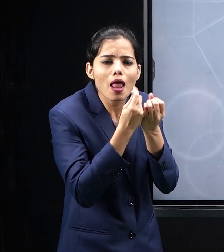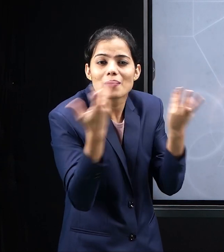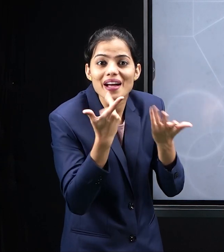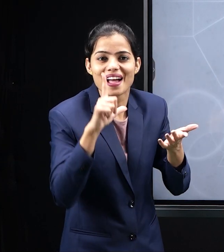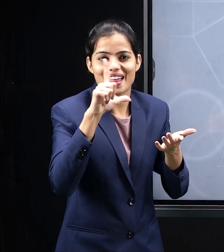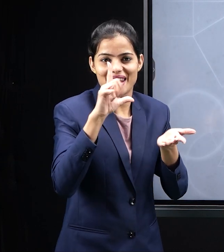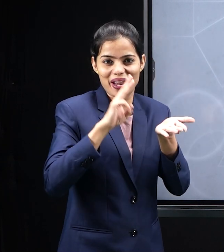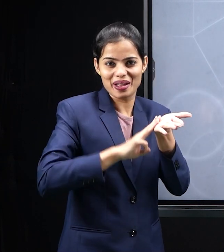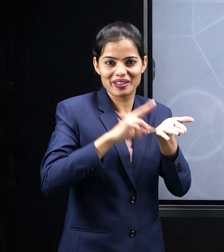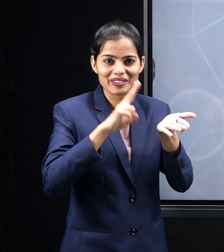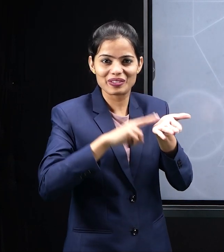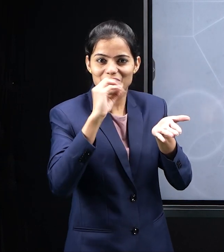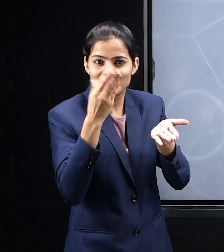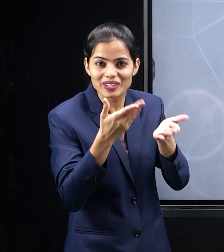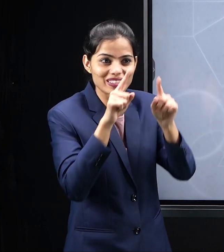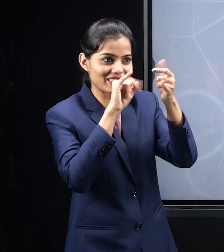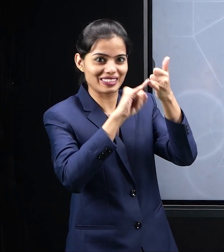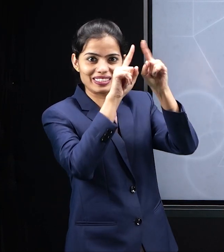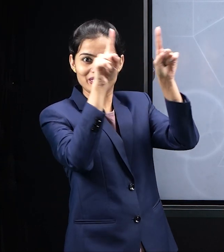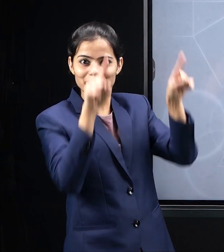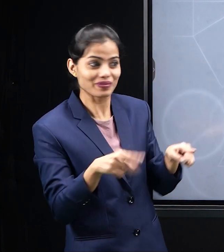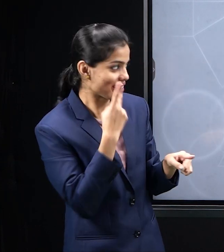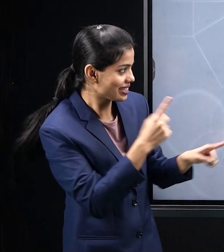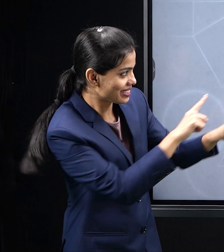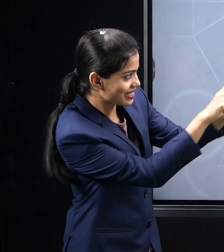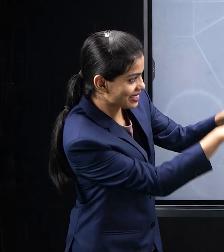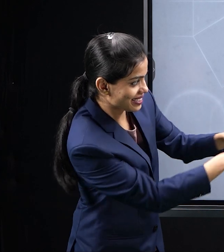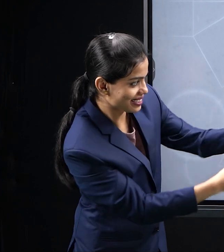In the figure, LMNO is a square.